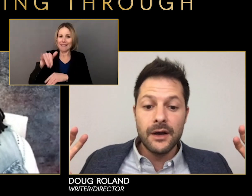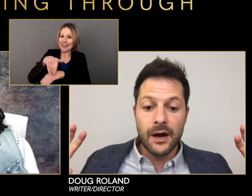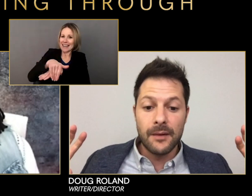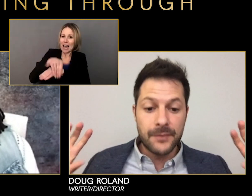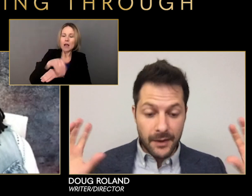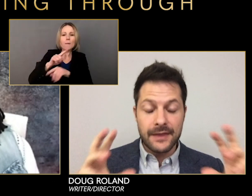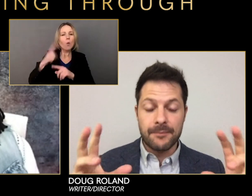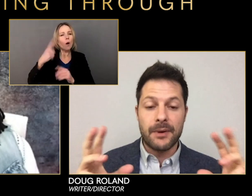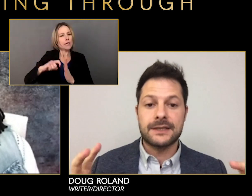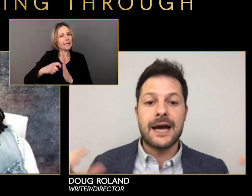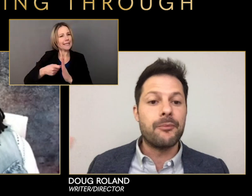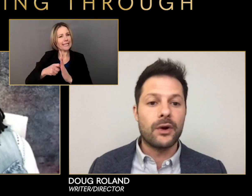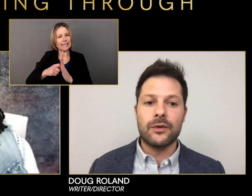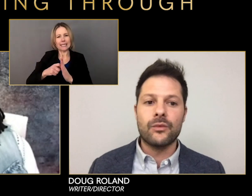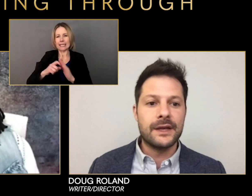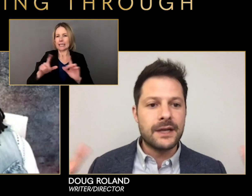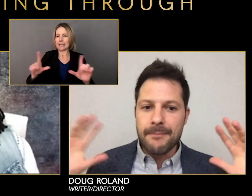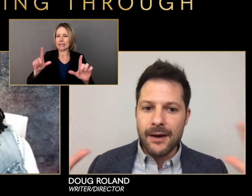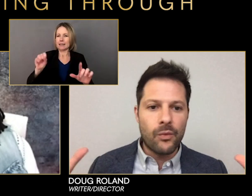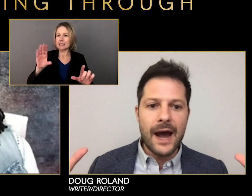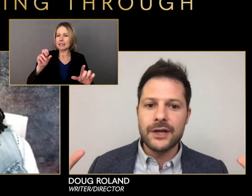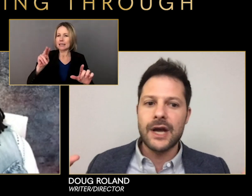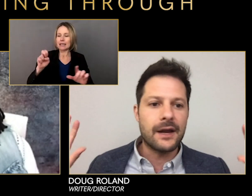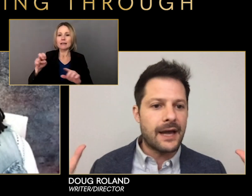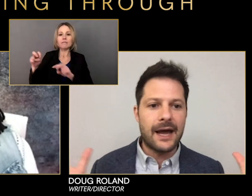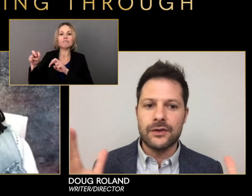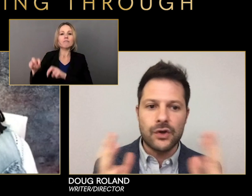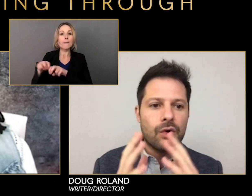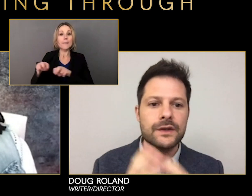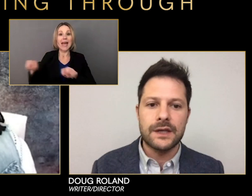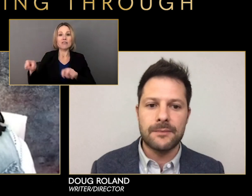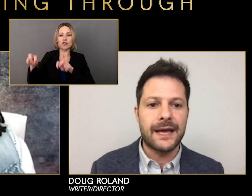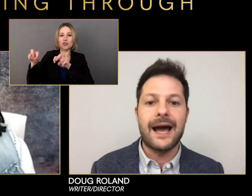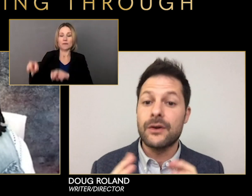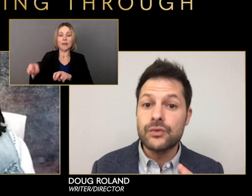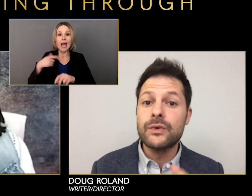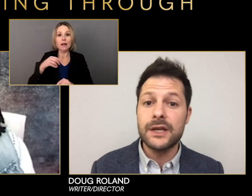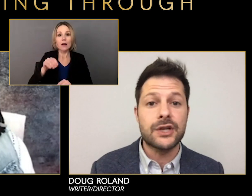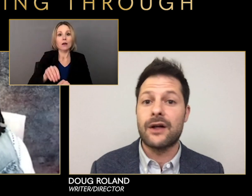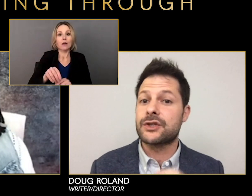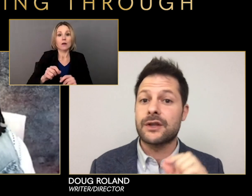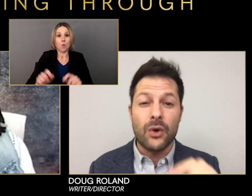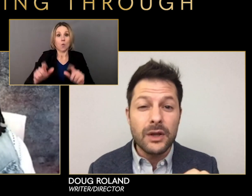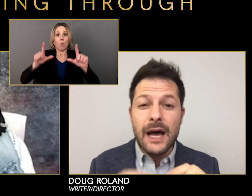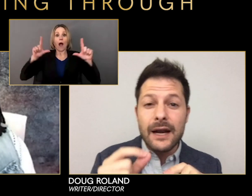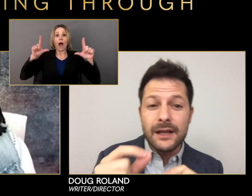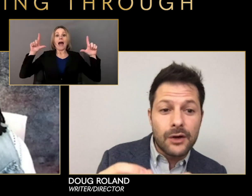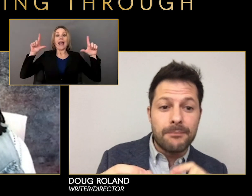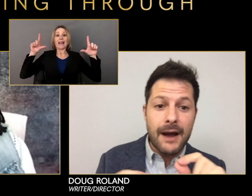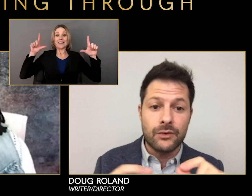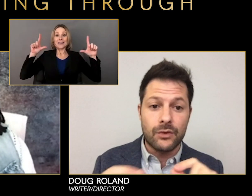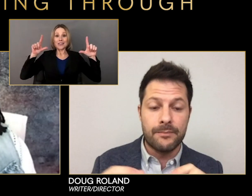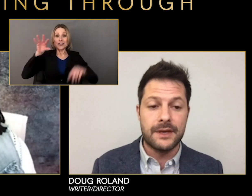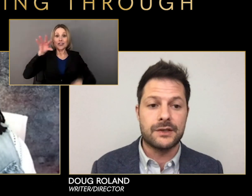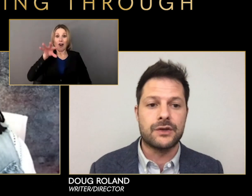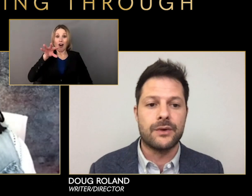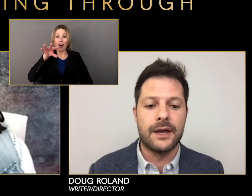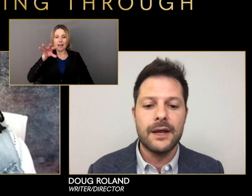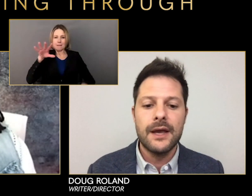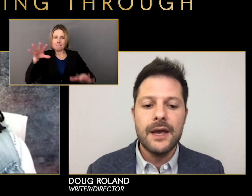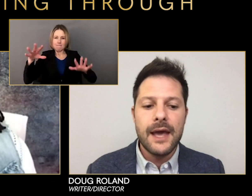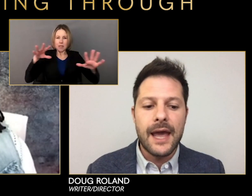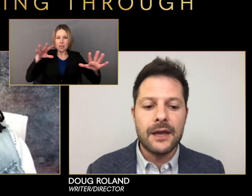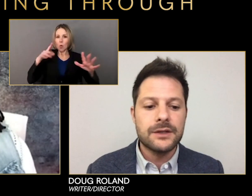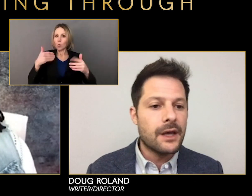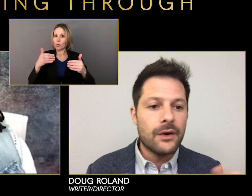where at the bus stop where we did a wide shot and had this whole scene play out. And it was really challenging. There were a lot of little micro beats to